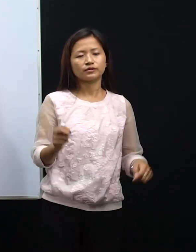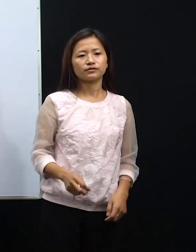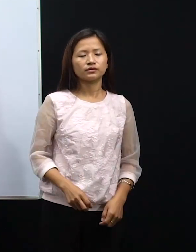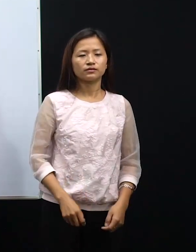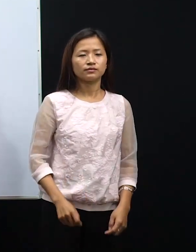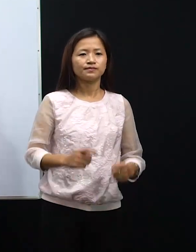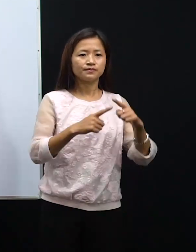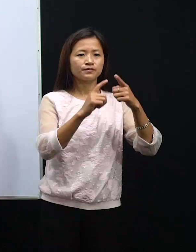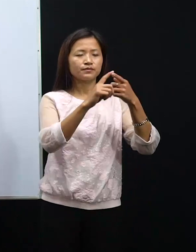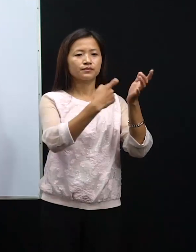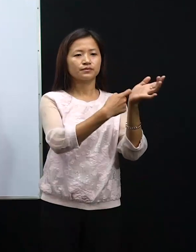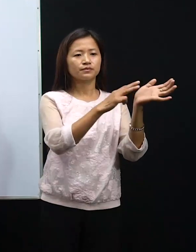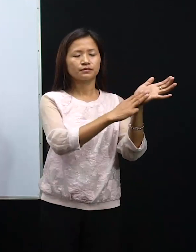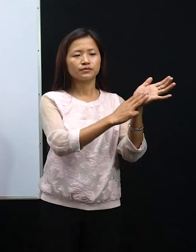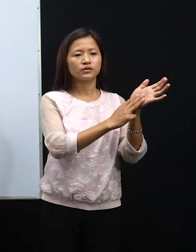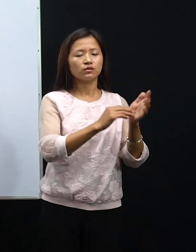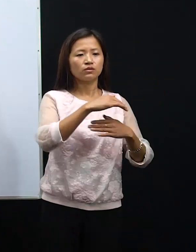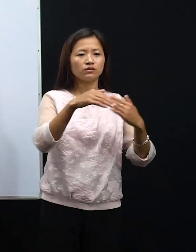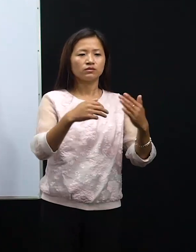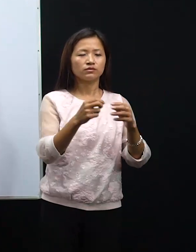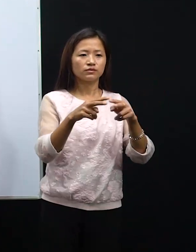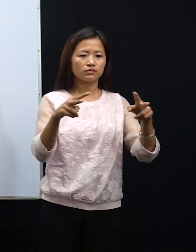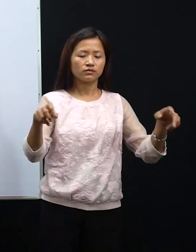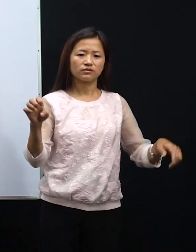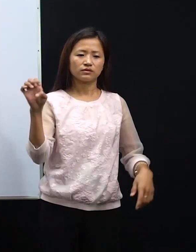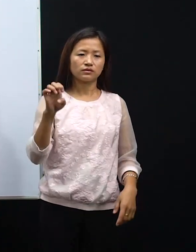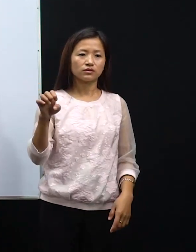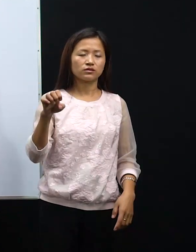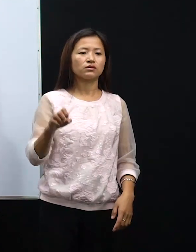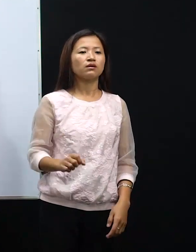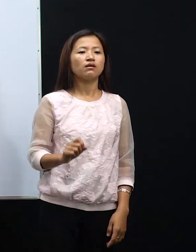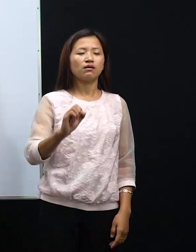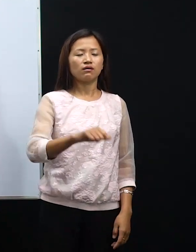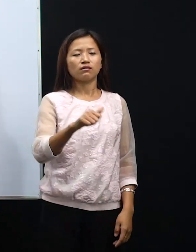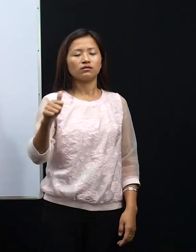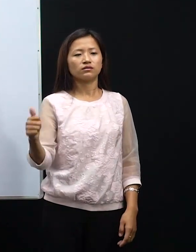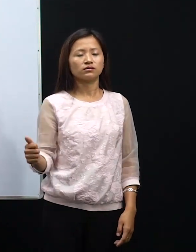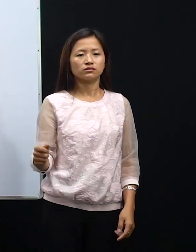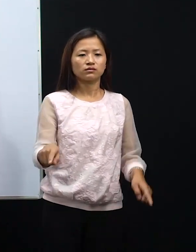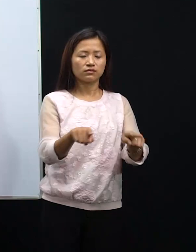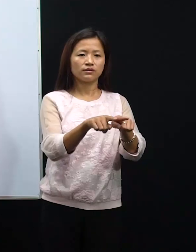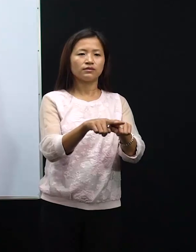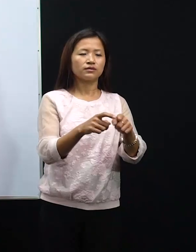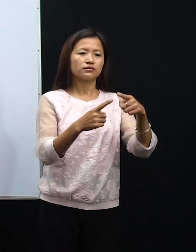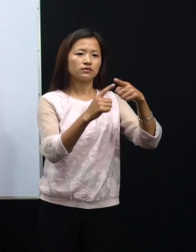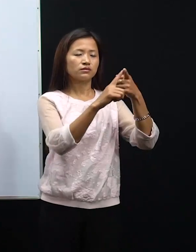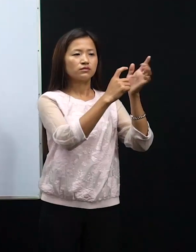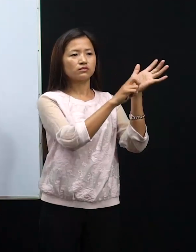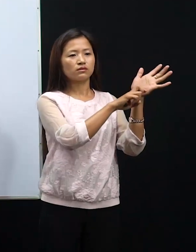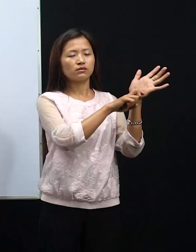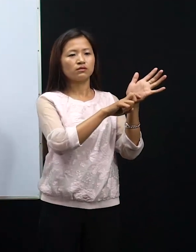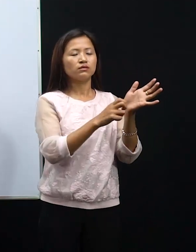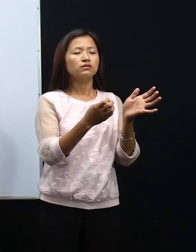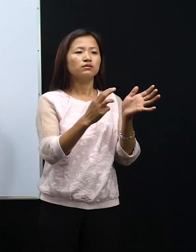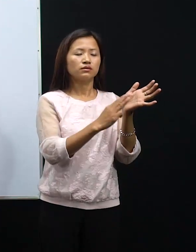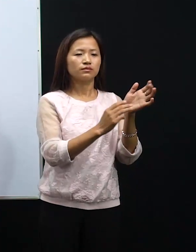3xy, all these terms are different from each other. So they are unlike terms. Like terms simply means